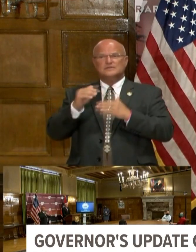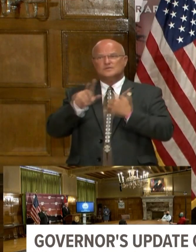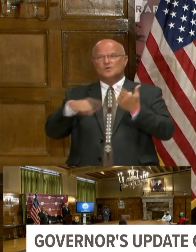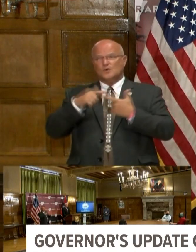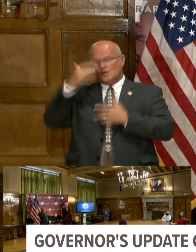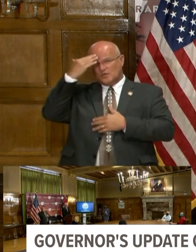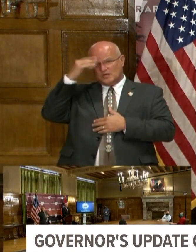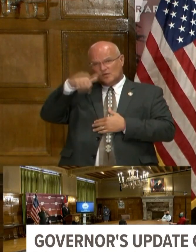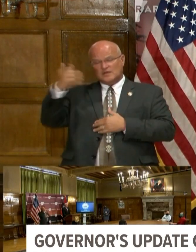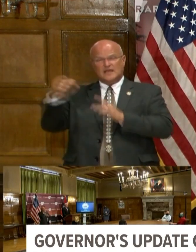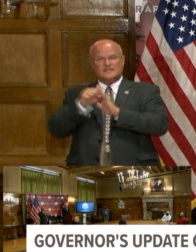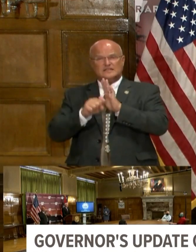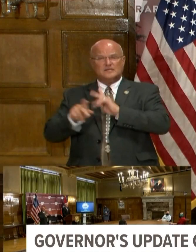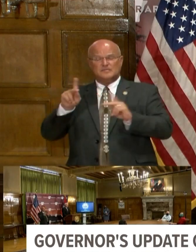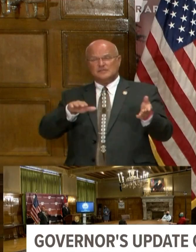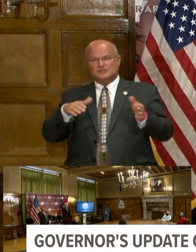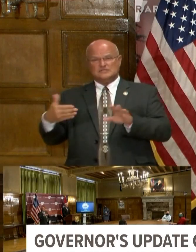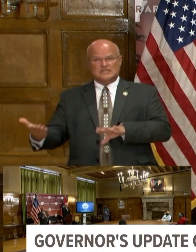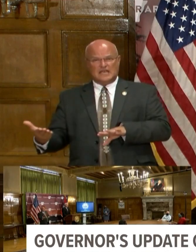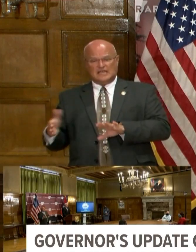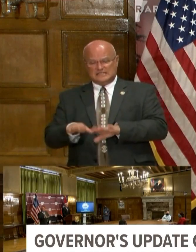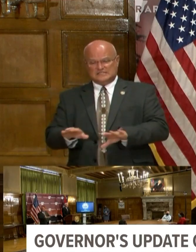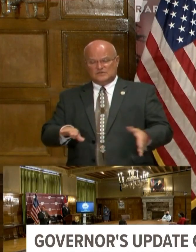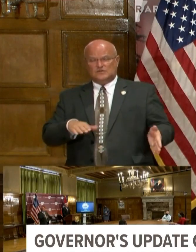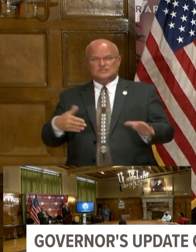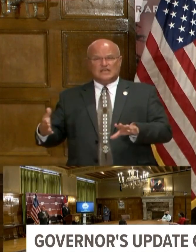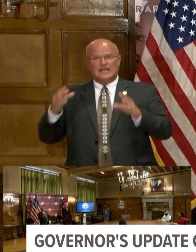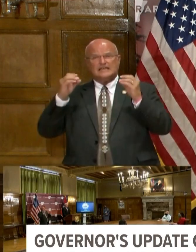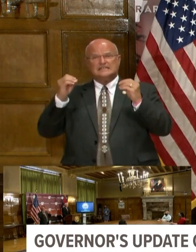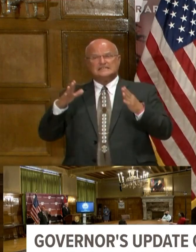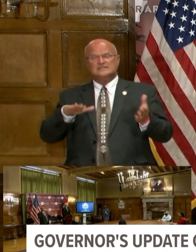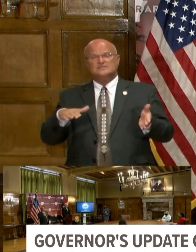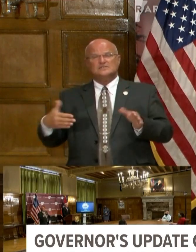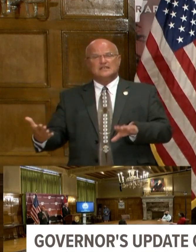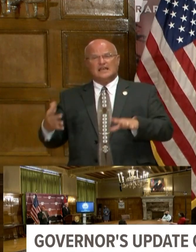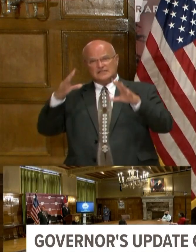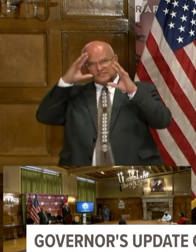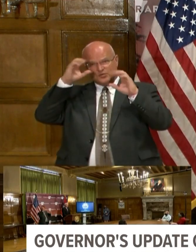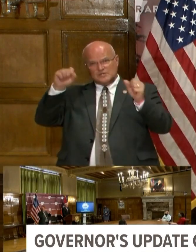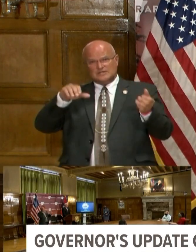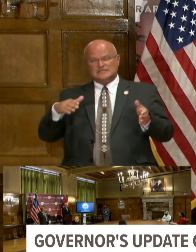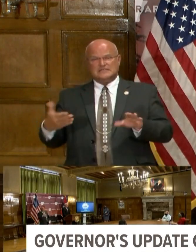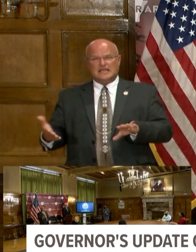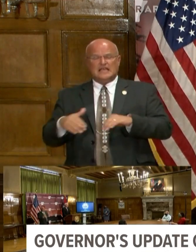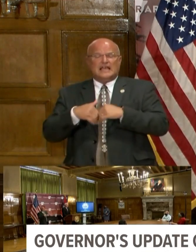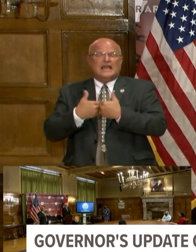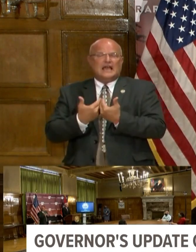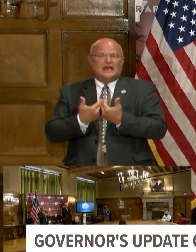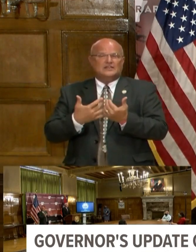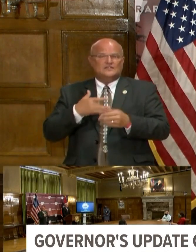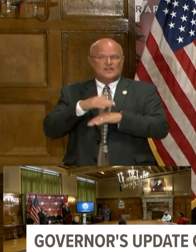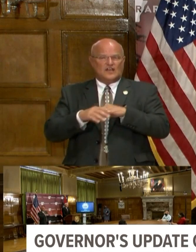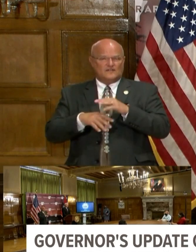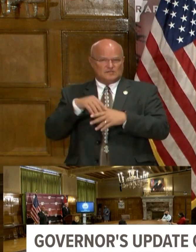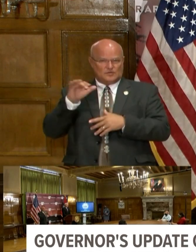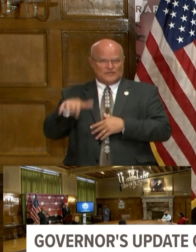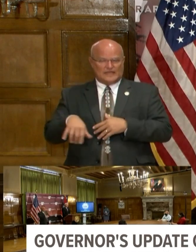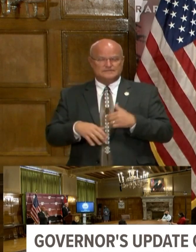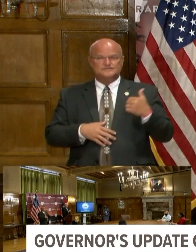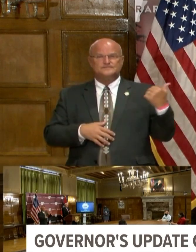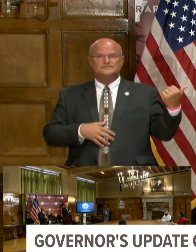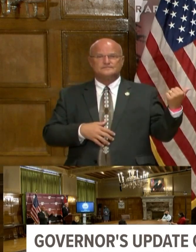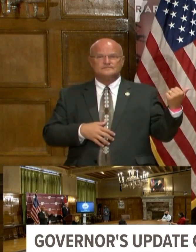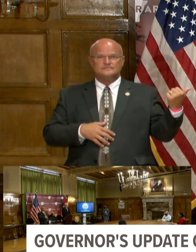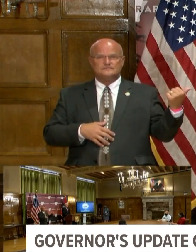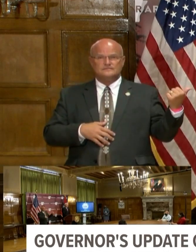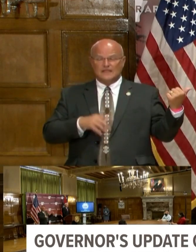when we know in other states people are dying, that children are dying, teachers are dying, superintendents are dying? How do you feel comfortable doing that?